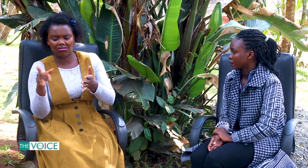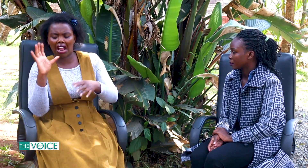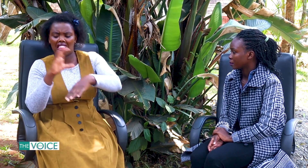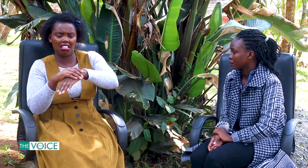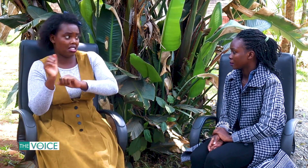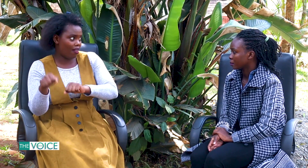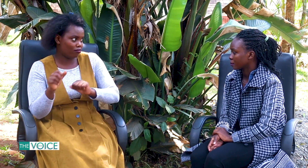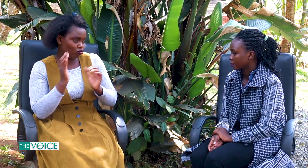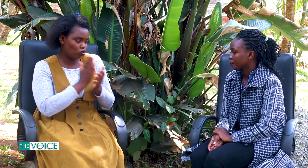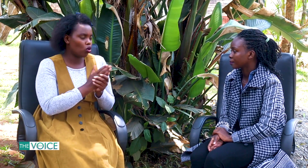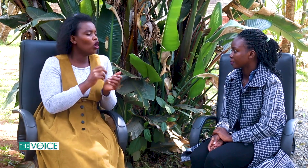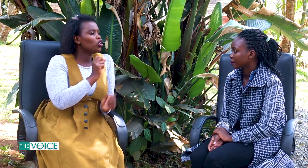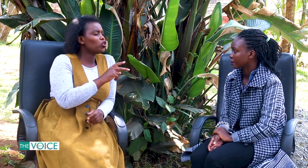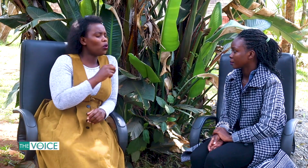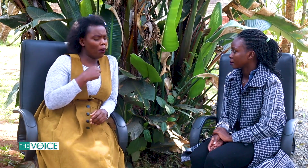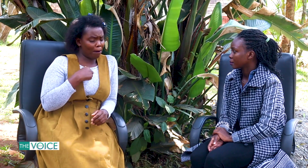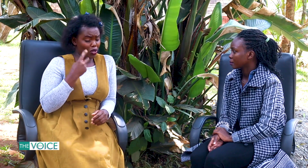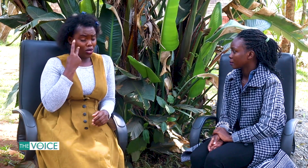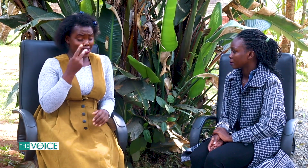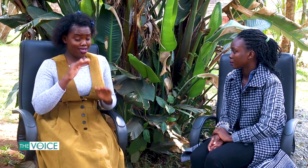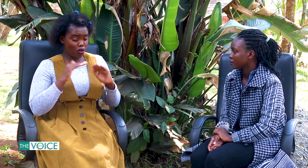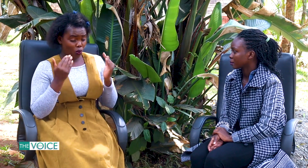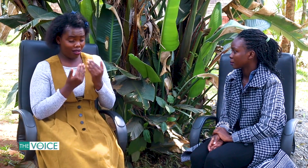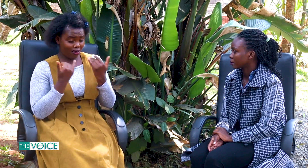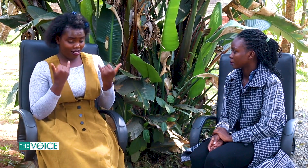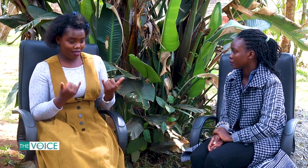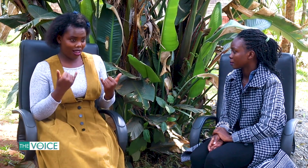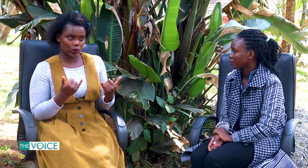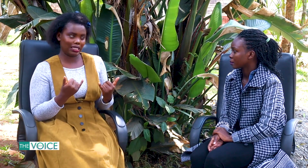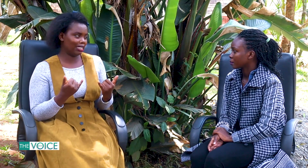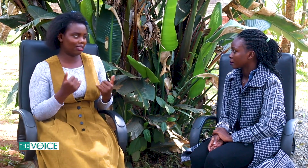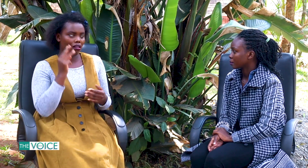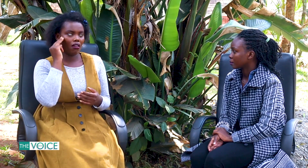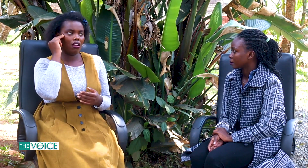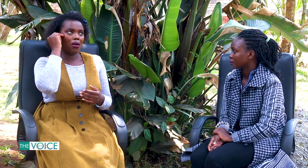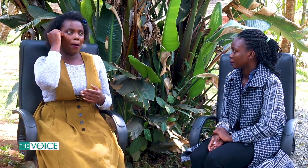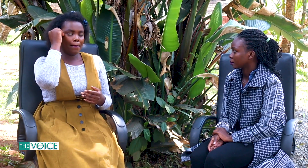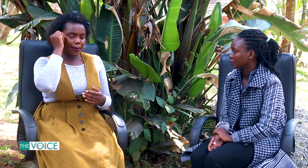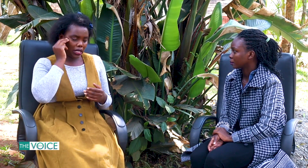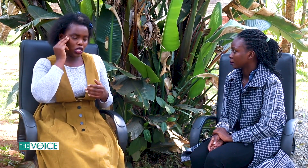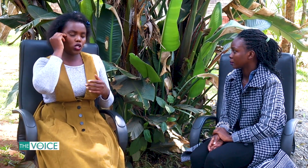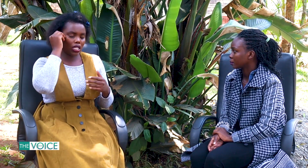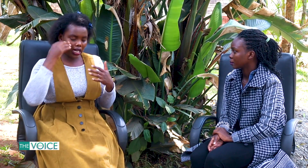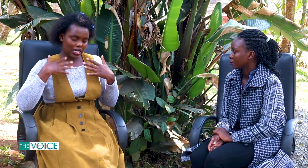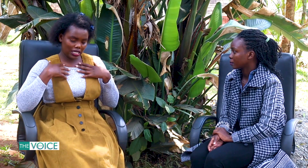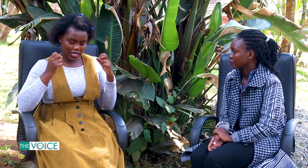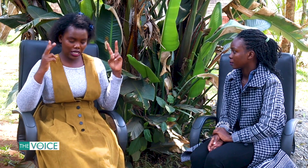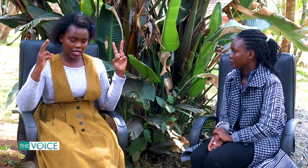and for people to get good services. Right now, we know mental health has